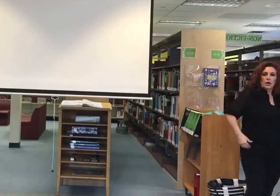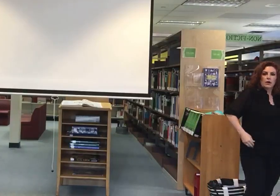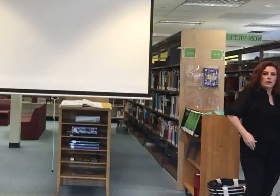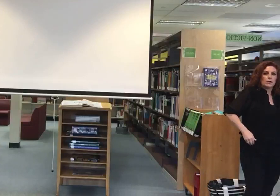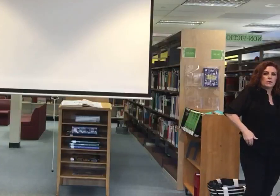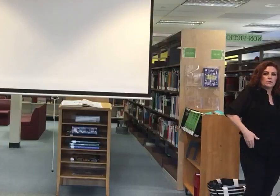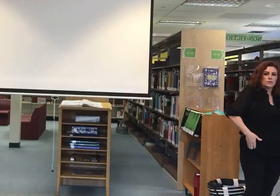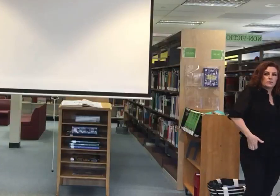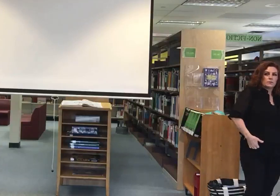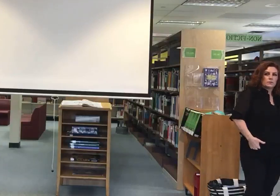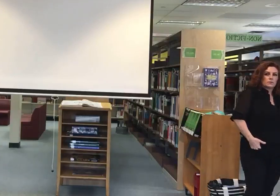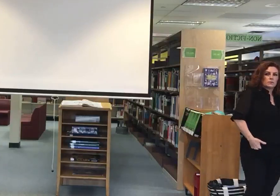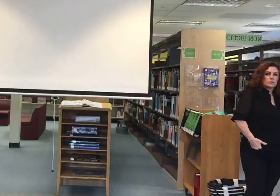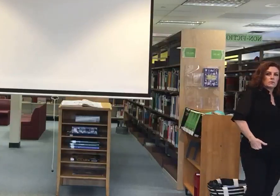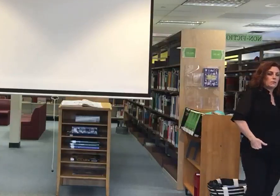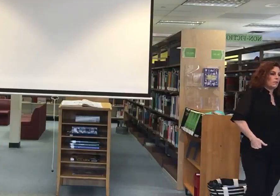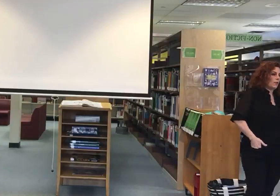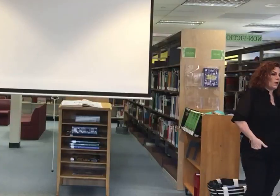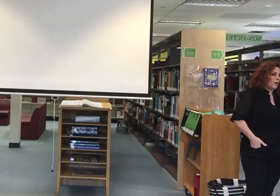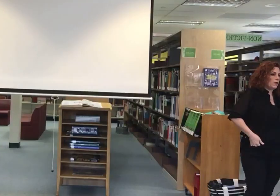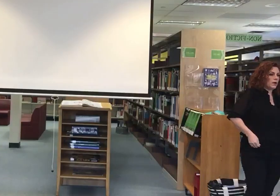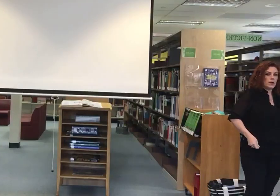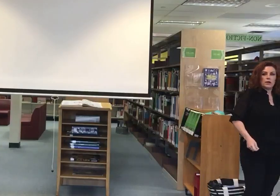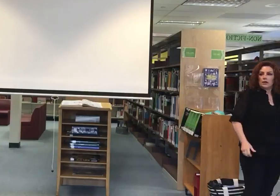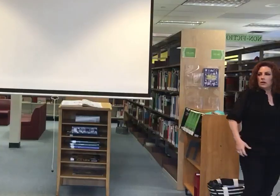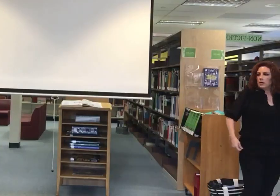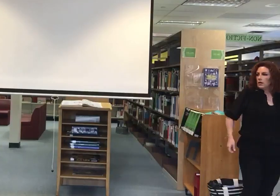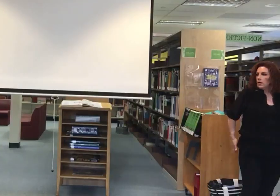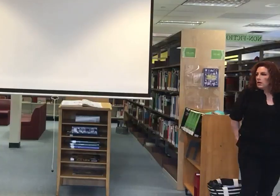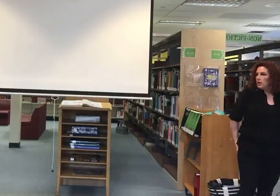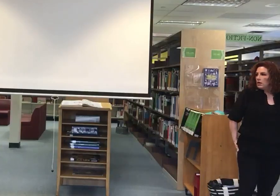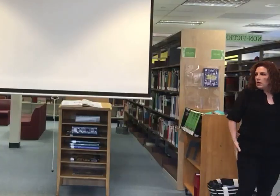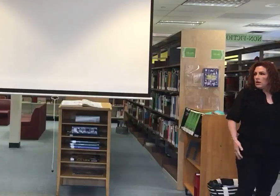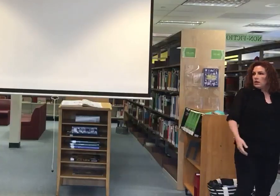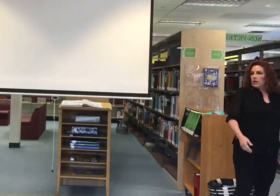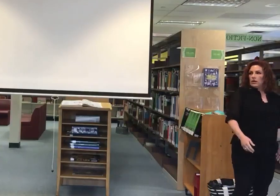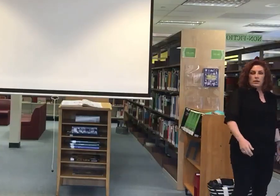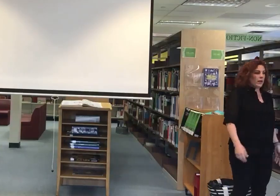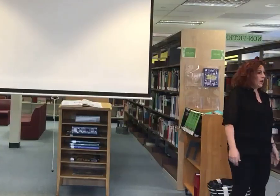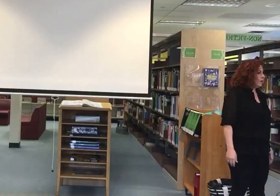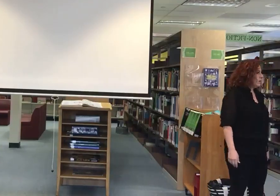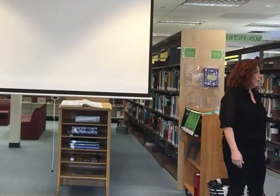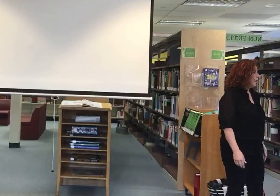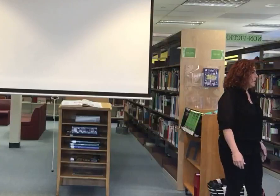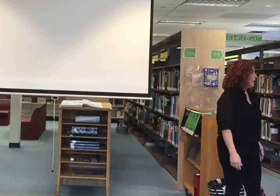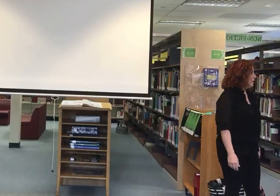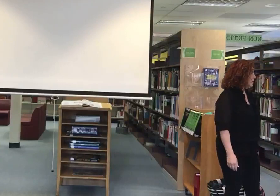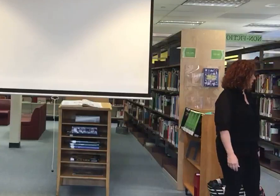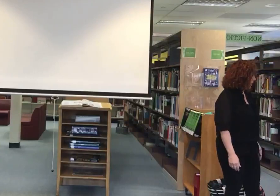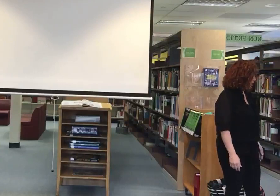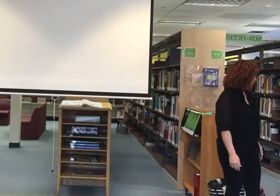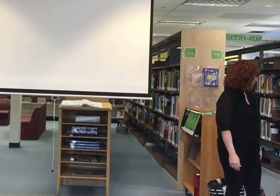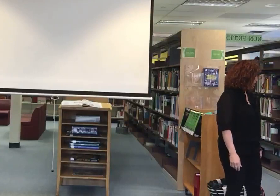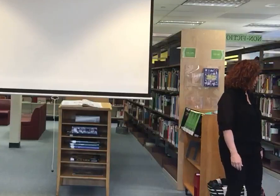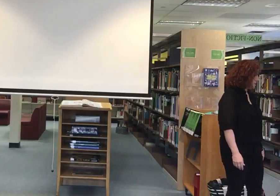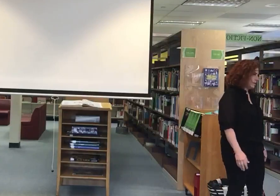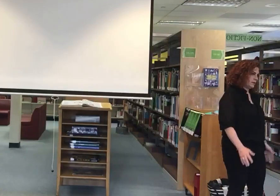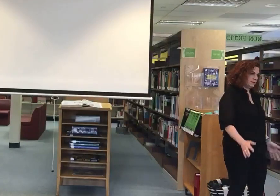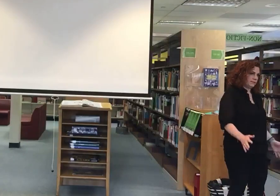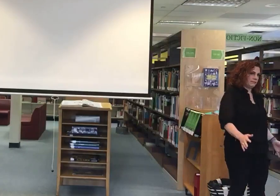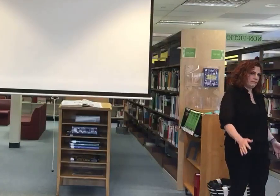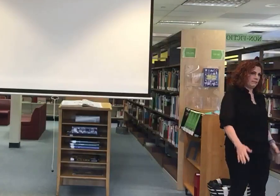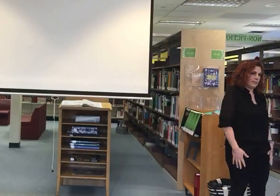Well, that's where I is going. There's 2 programs, one of them comes on the side here, the other.